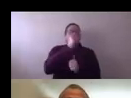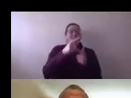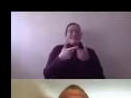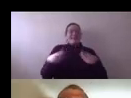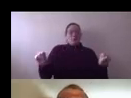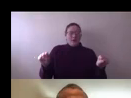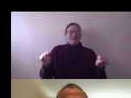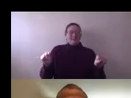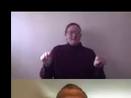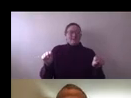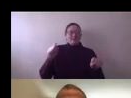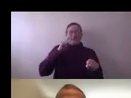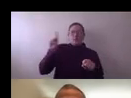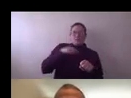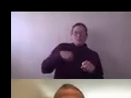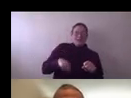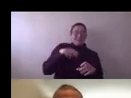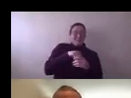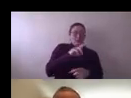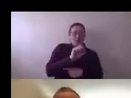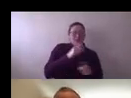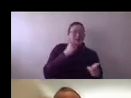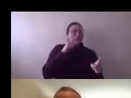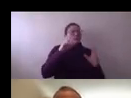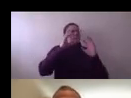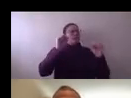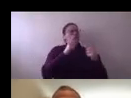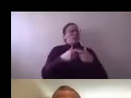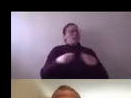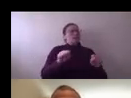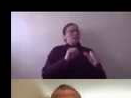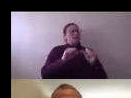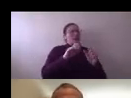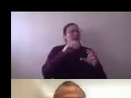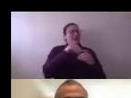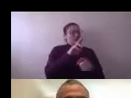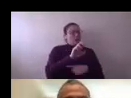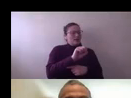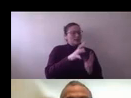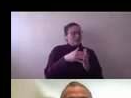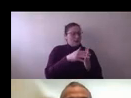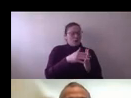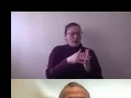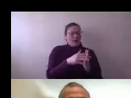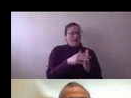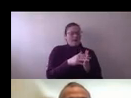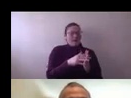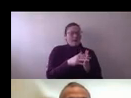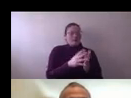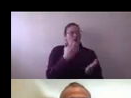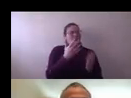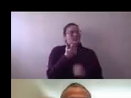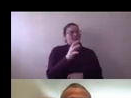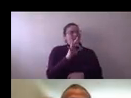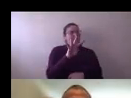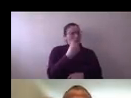US. I think he served as the president of the Linguistic Society of the United States of America in probably 1940s